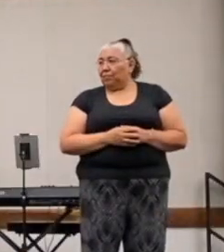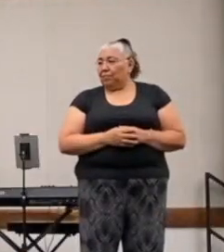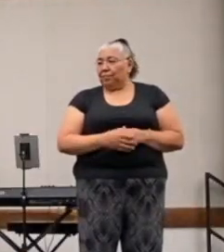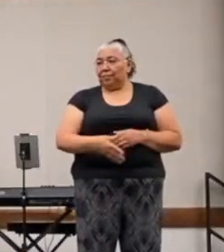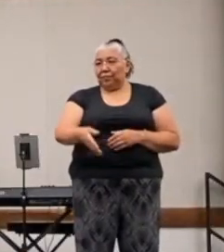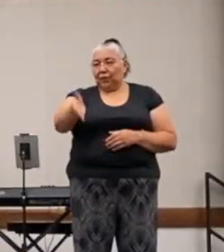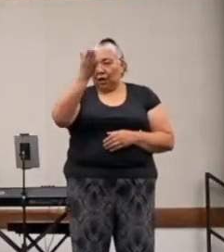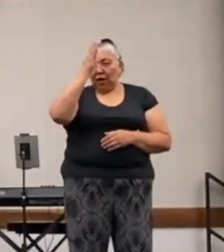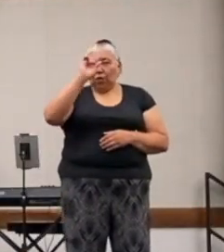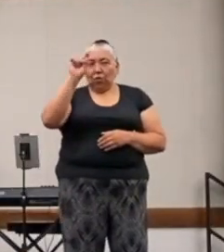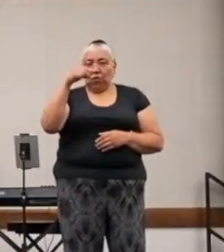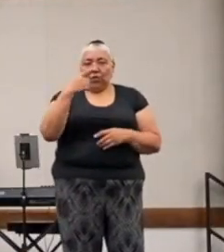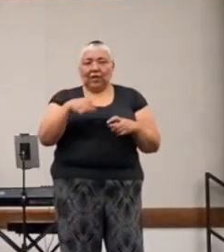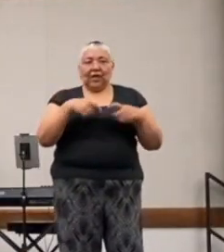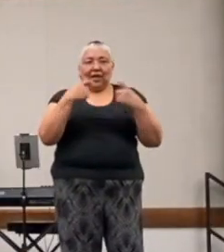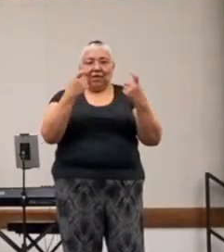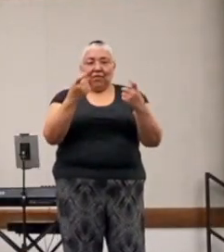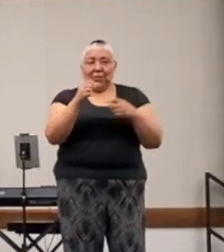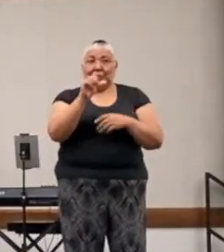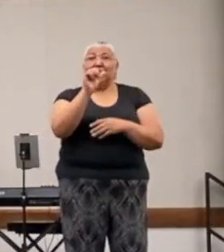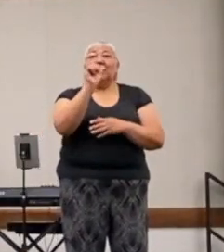God only gave them 10.